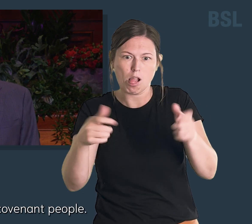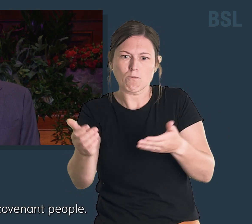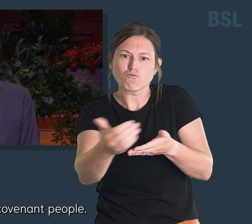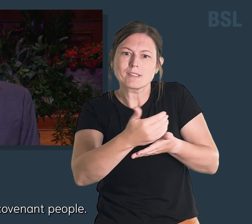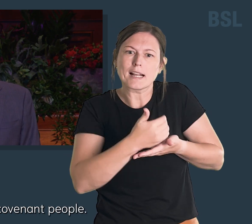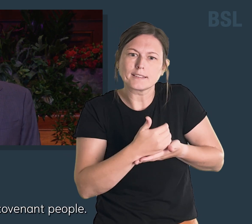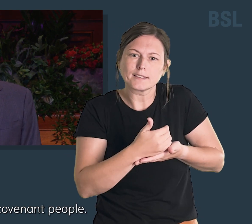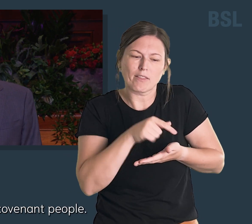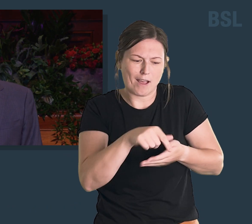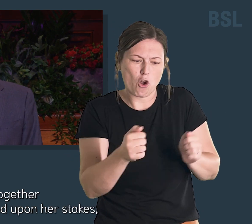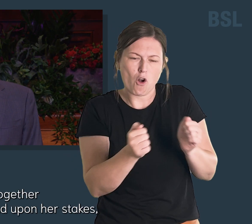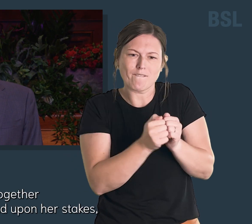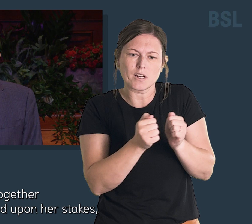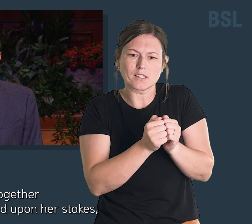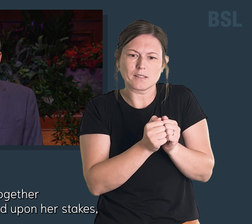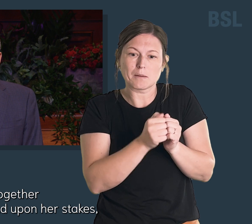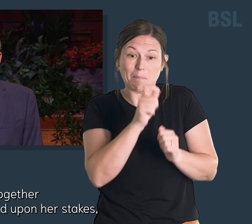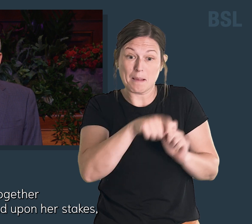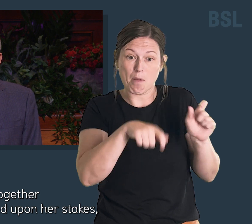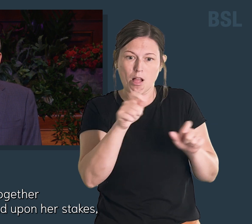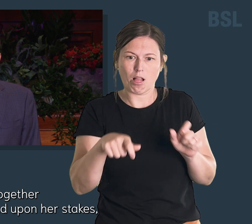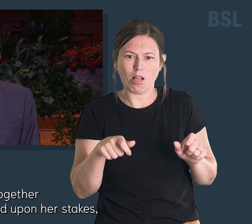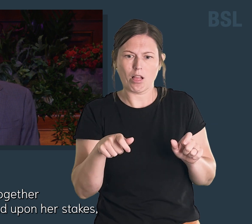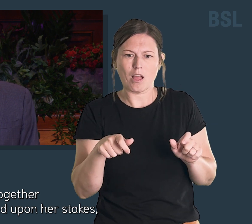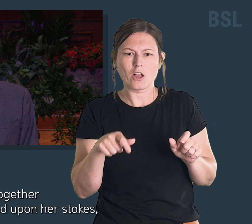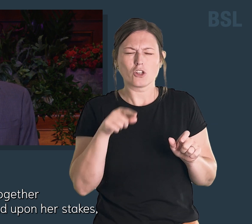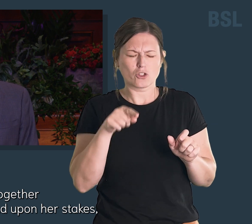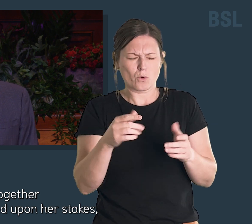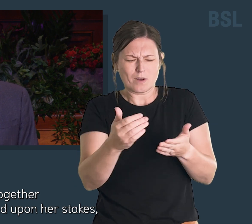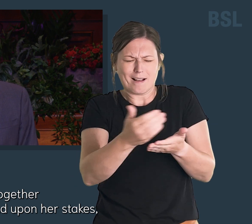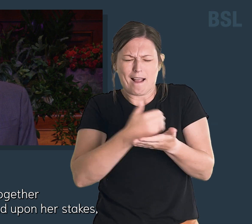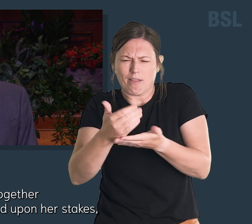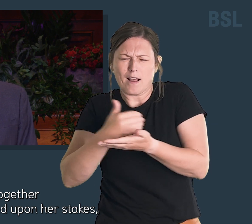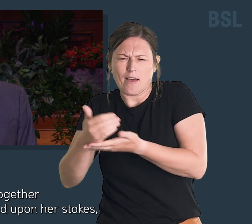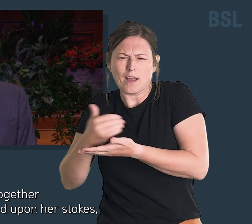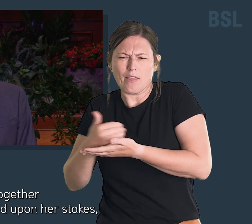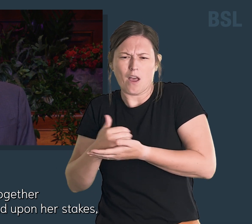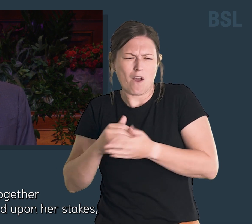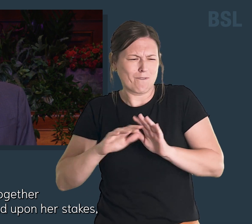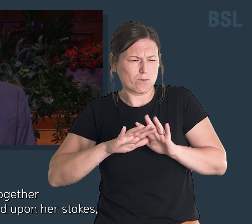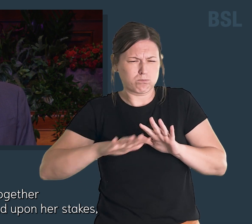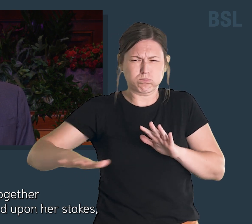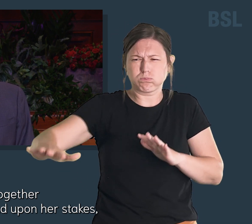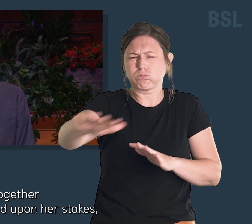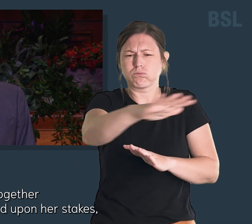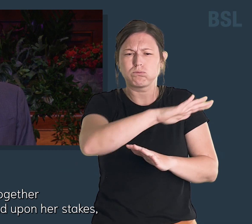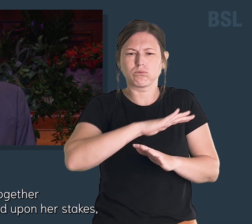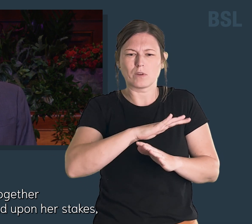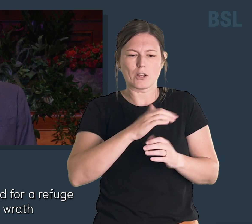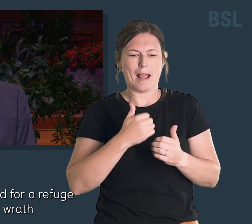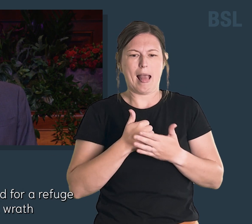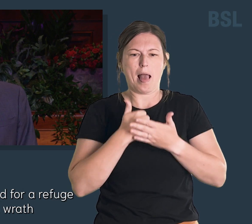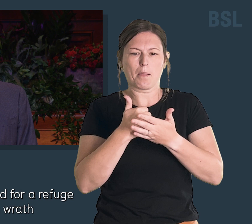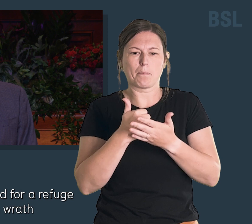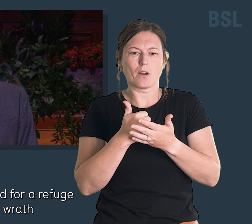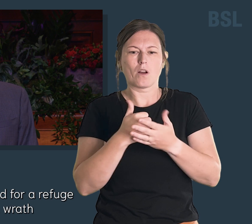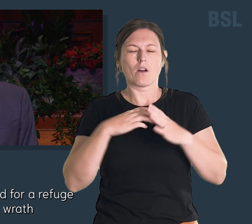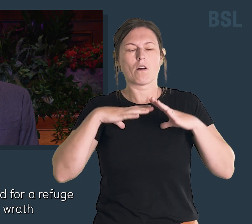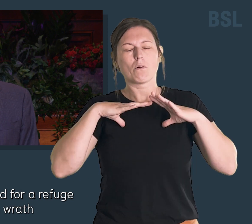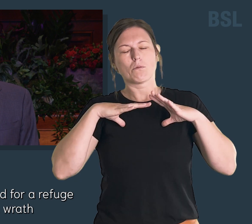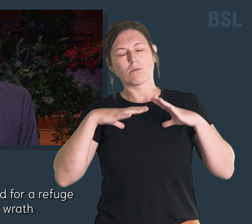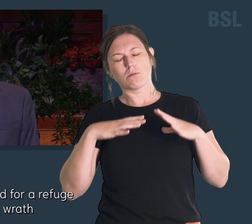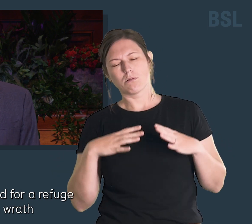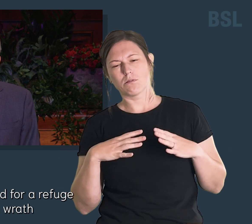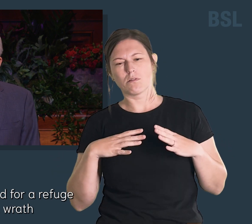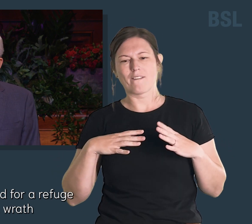covenant people. He said the gathering together upon the land of Zion and upon her stakes will be for a